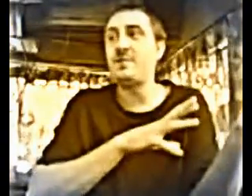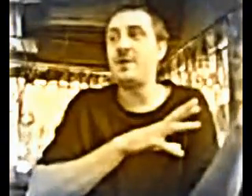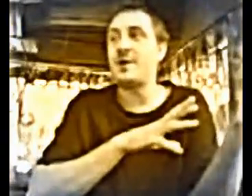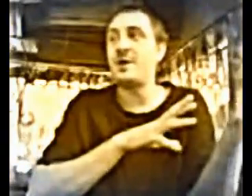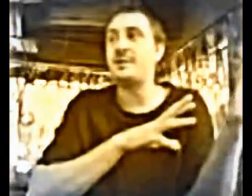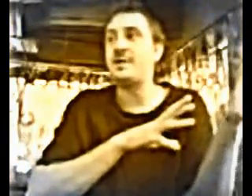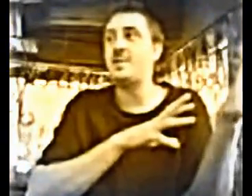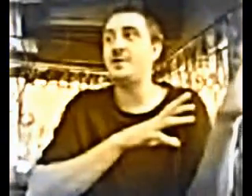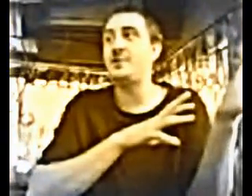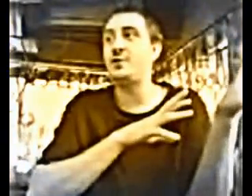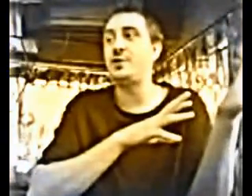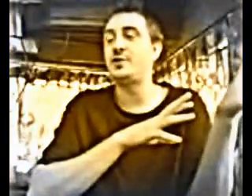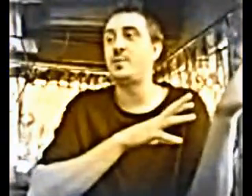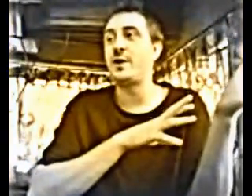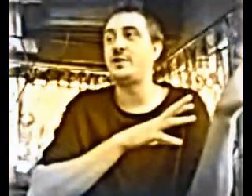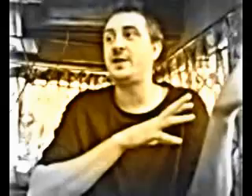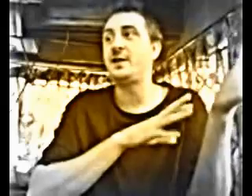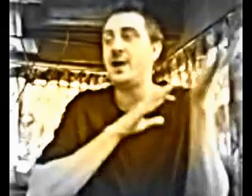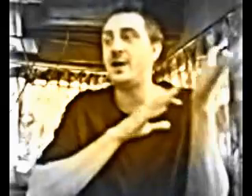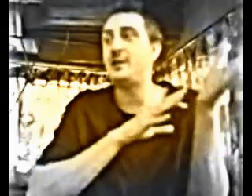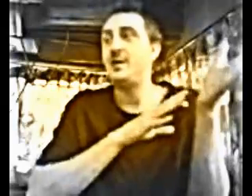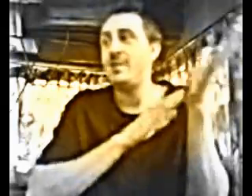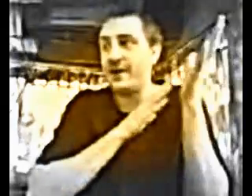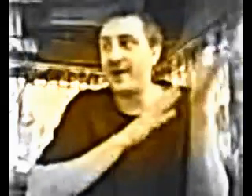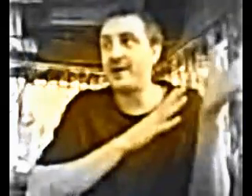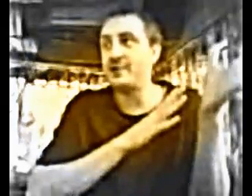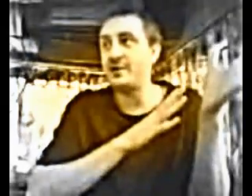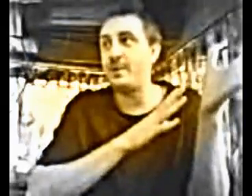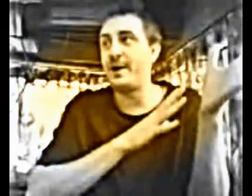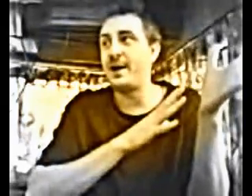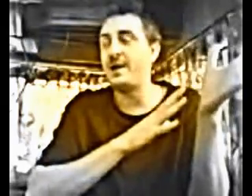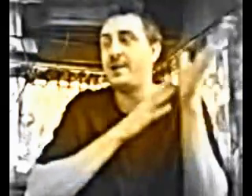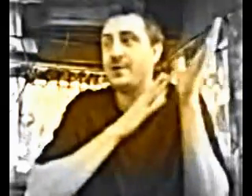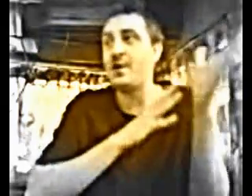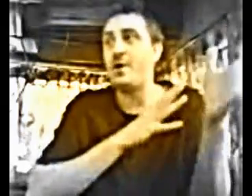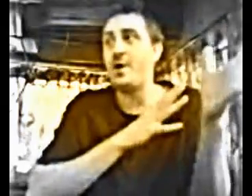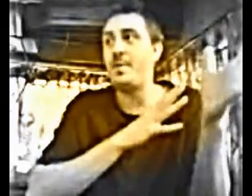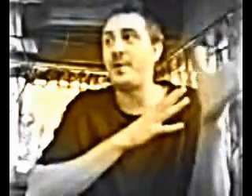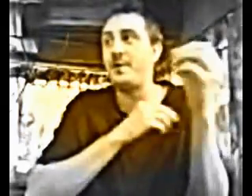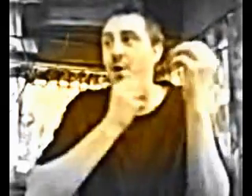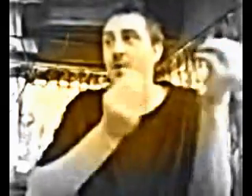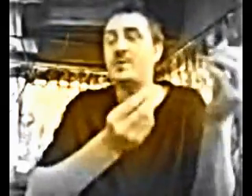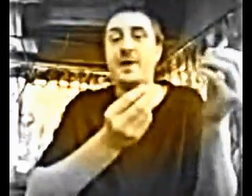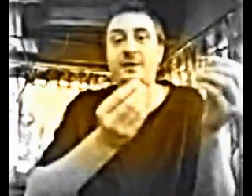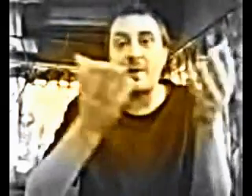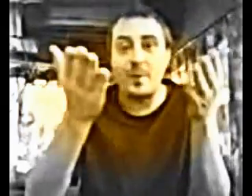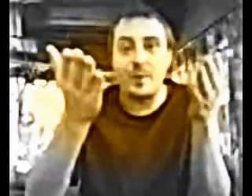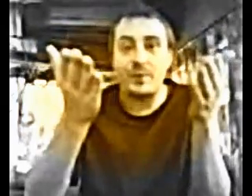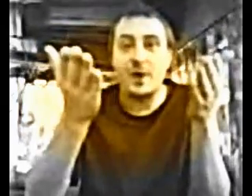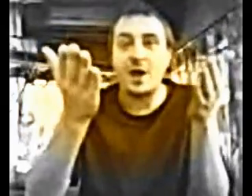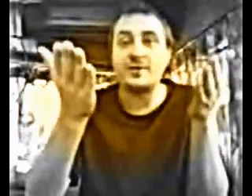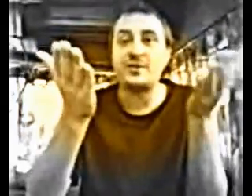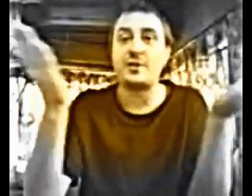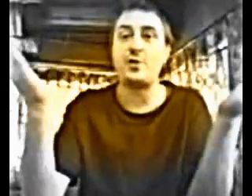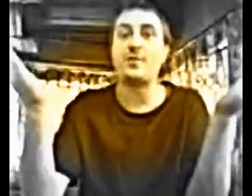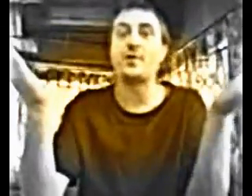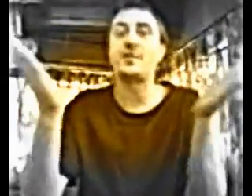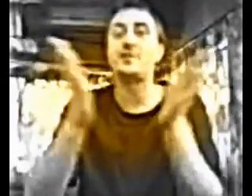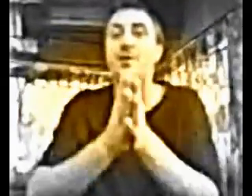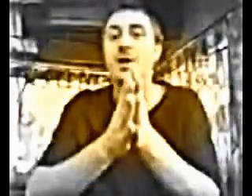$87 million is how much the judicial branch is getting cut by the House plan, and they're all up in arms about that. But when the colleges and universities were cut